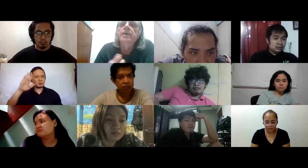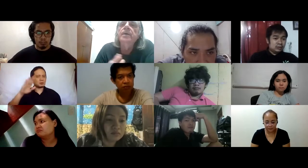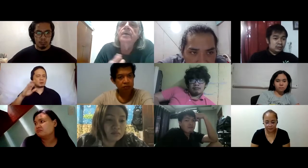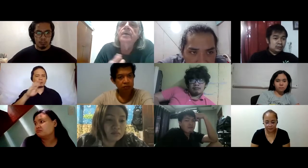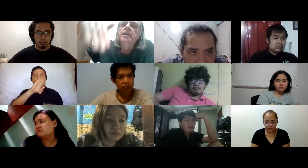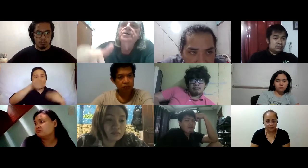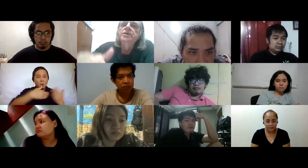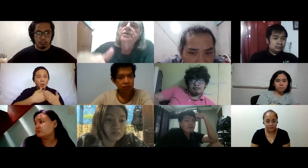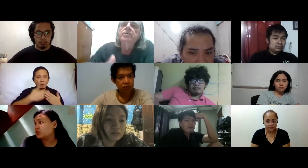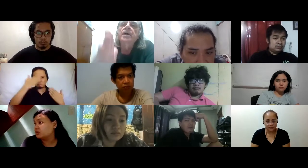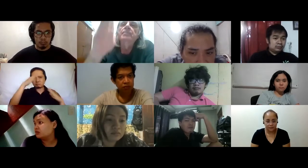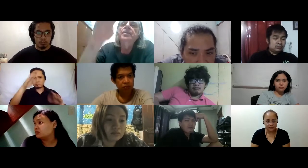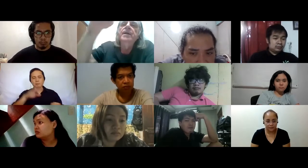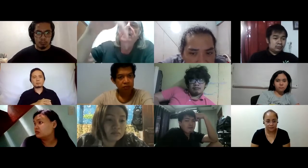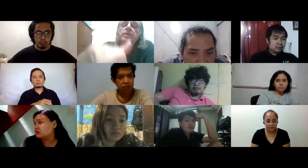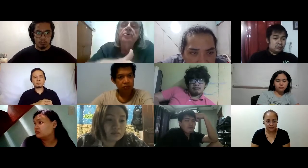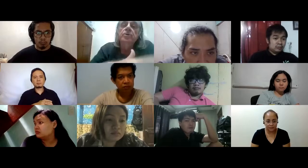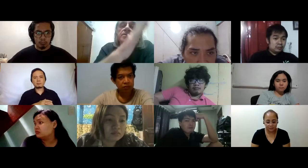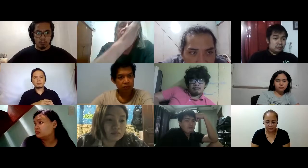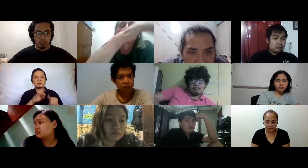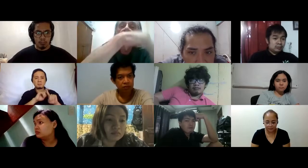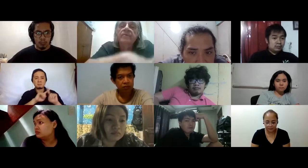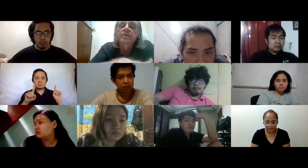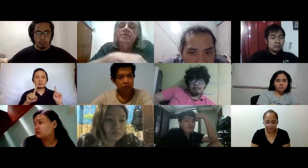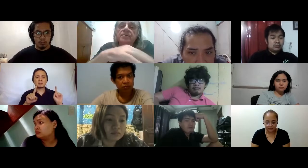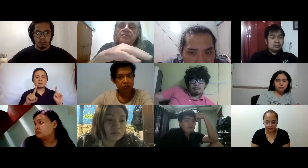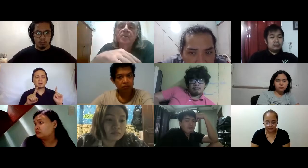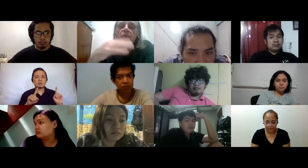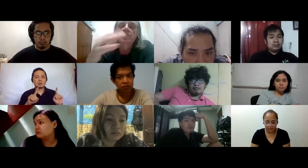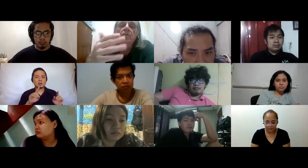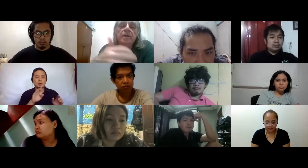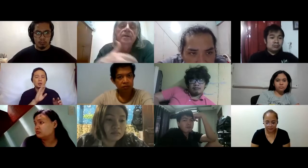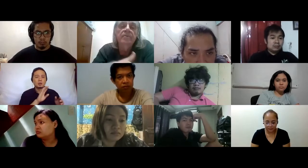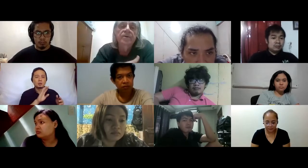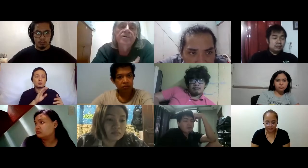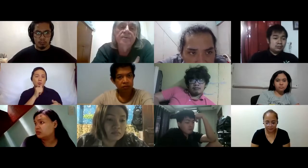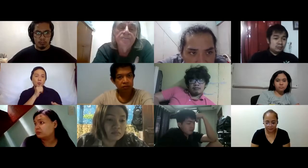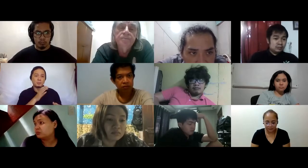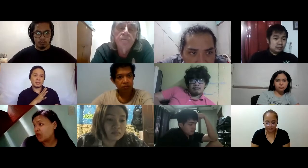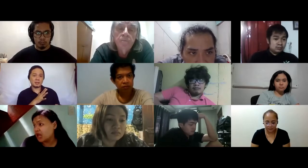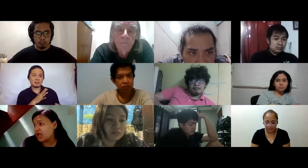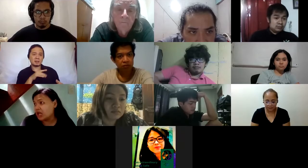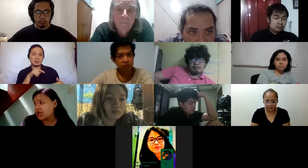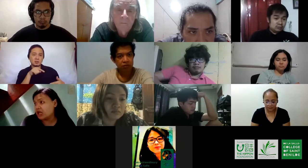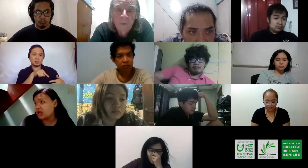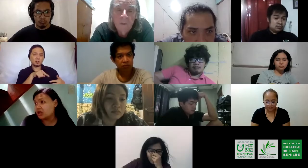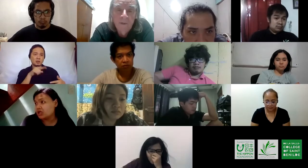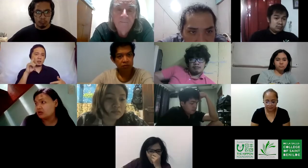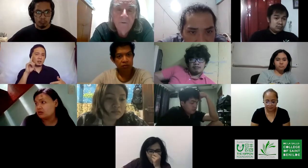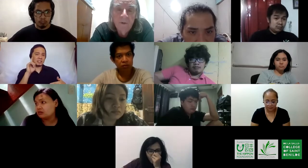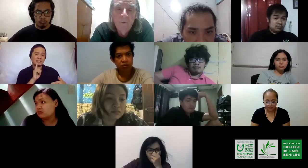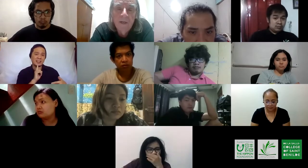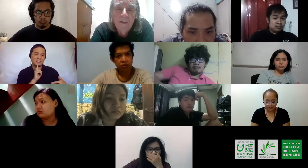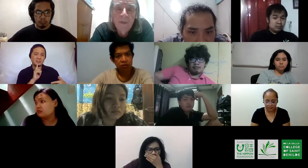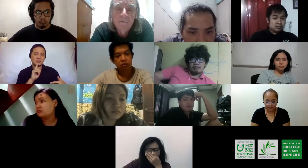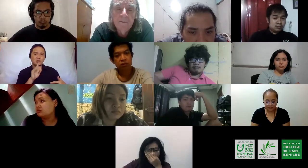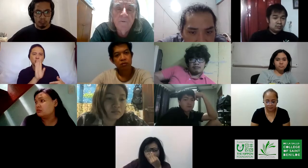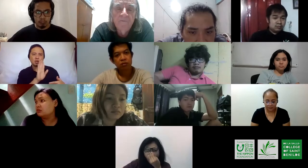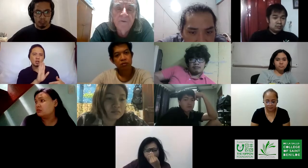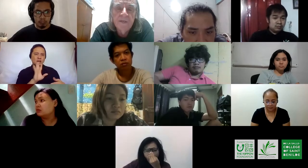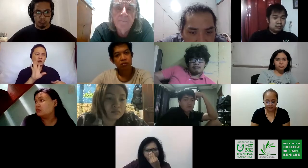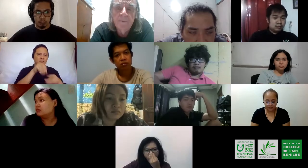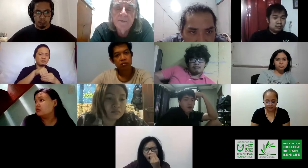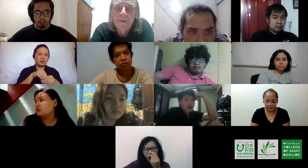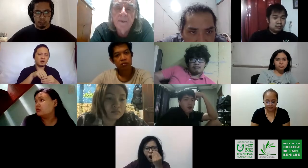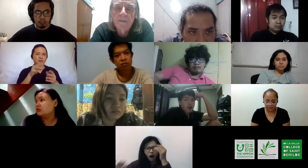to me, she went up and down in terms of her deafness, promoting deafness, if you know what I mean. So